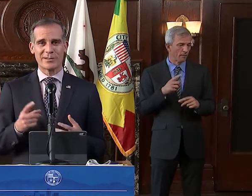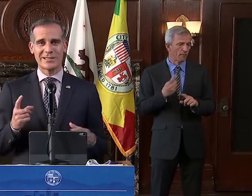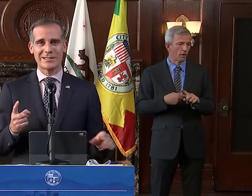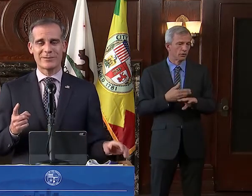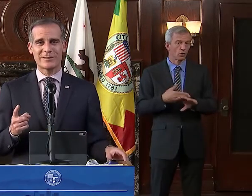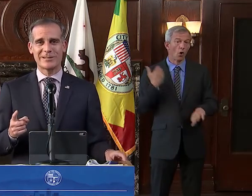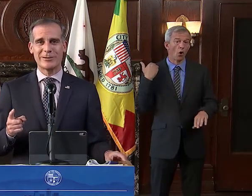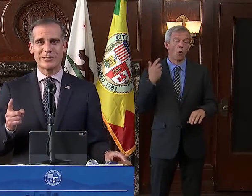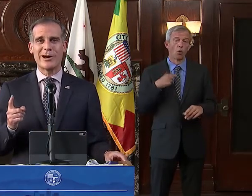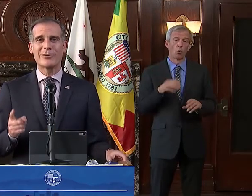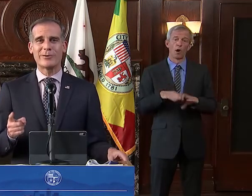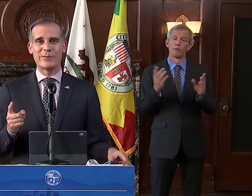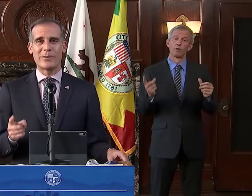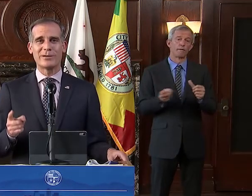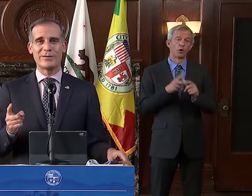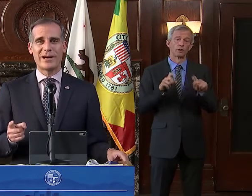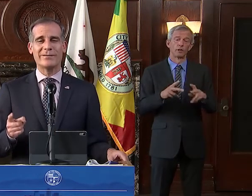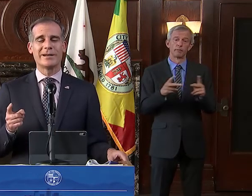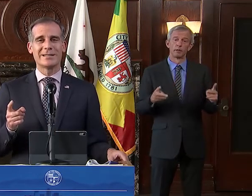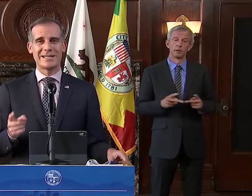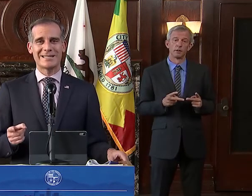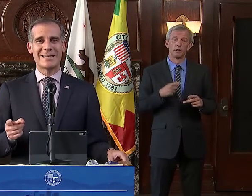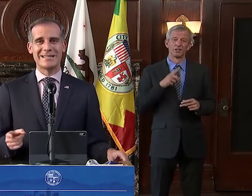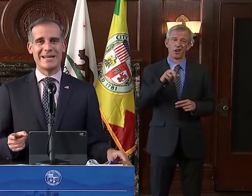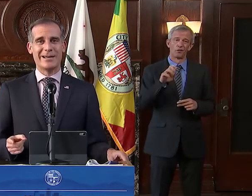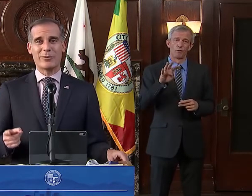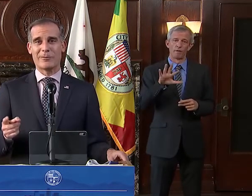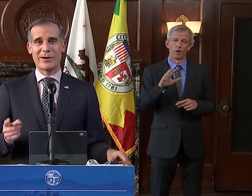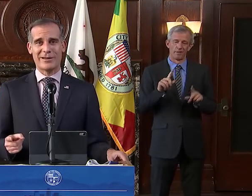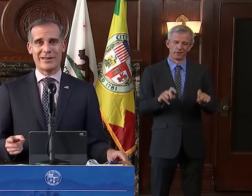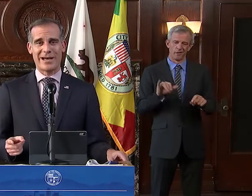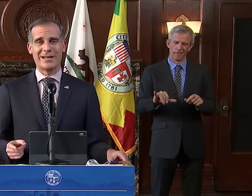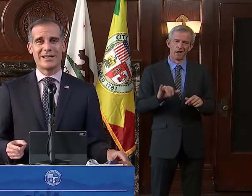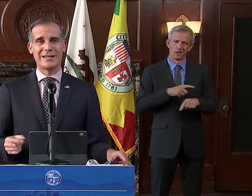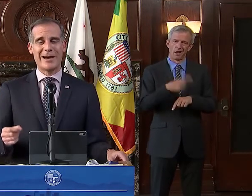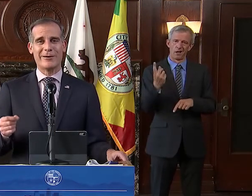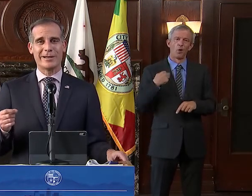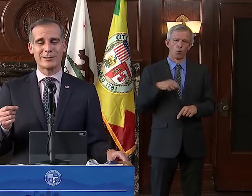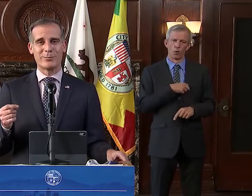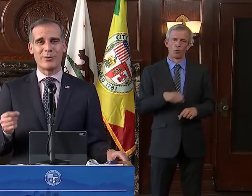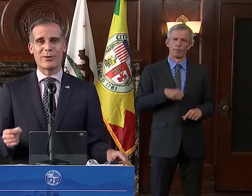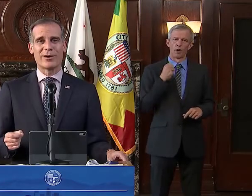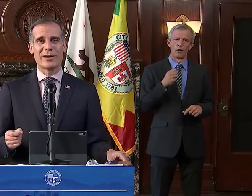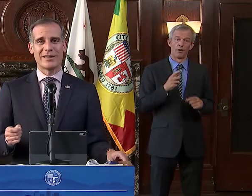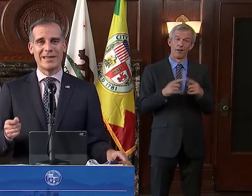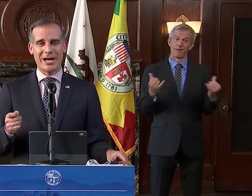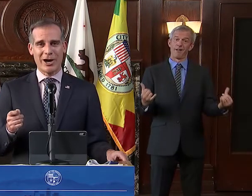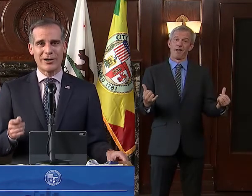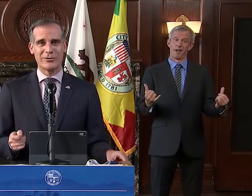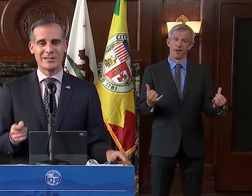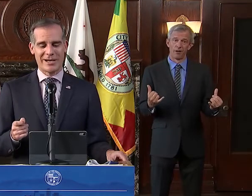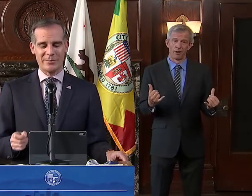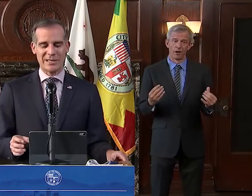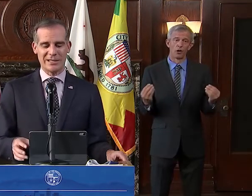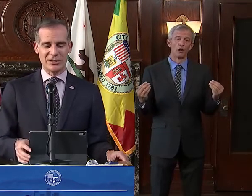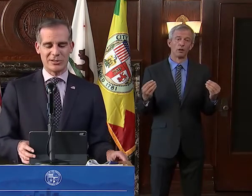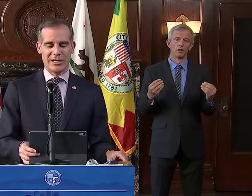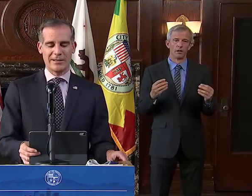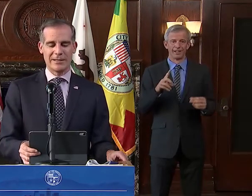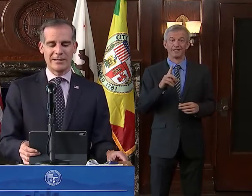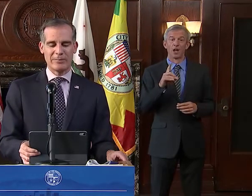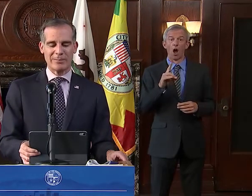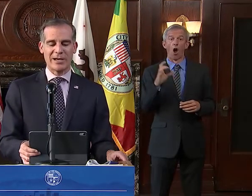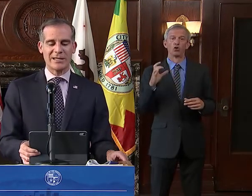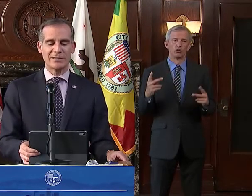the first testing facility. It was 145 tests that day, and we were proud of that. Now it's more than 100 times that each